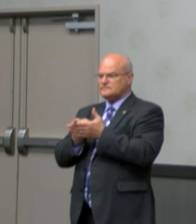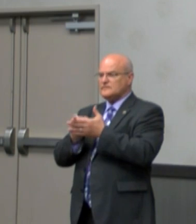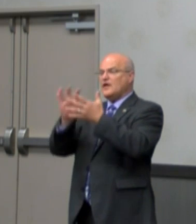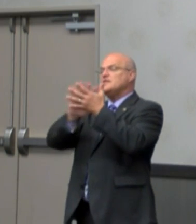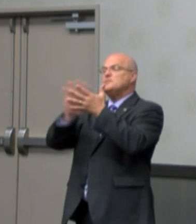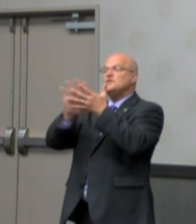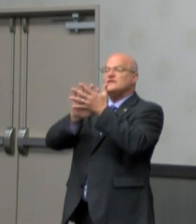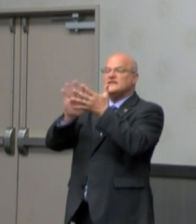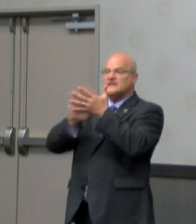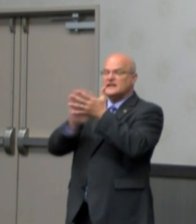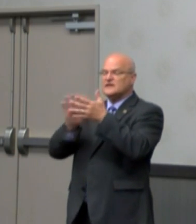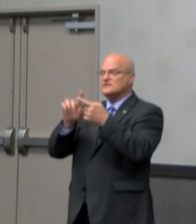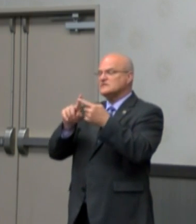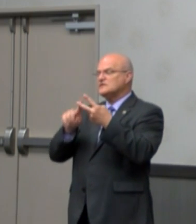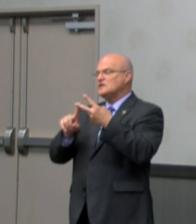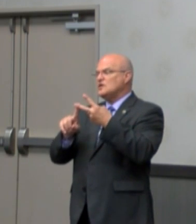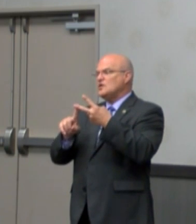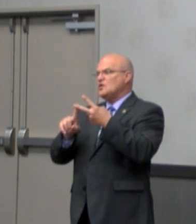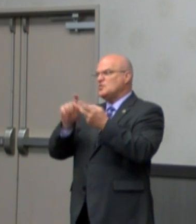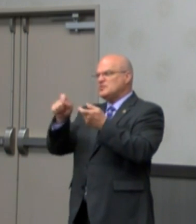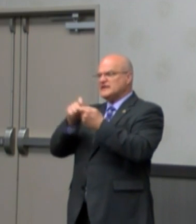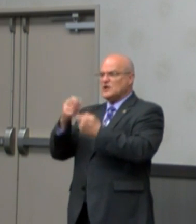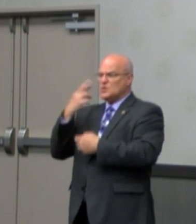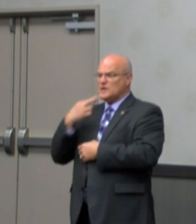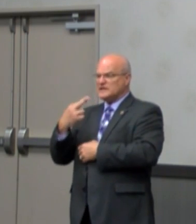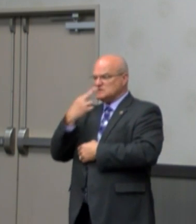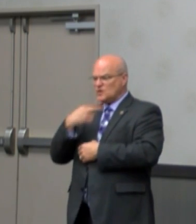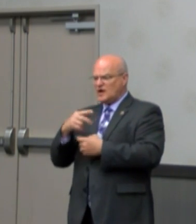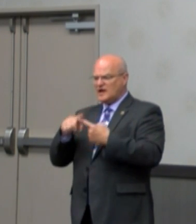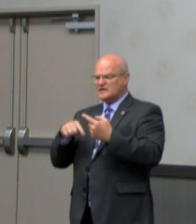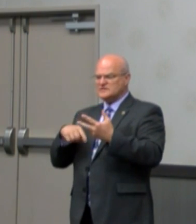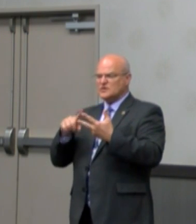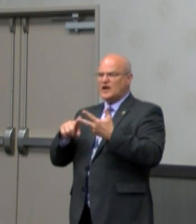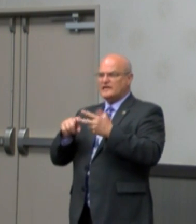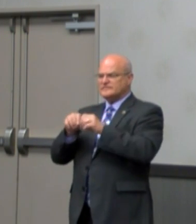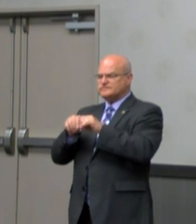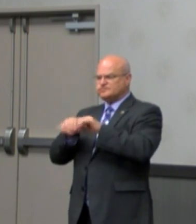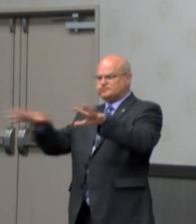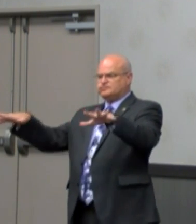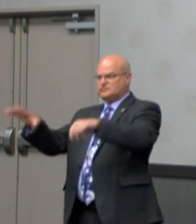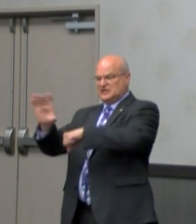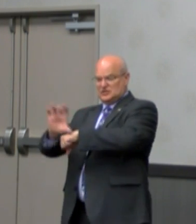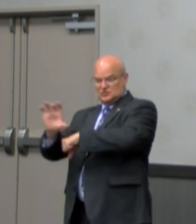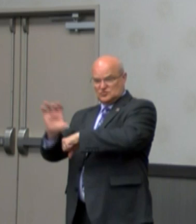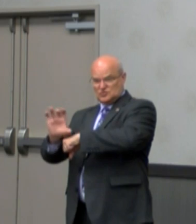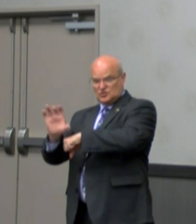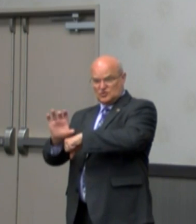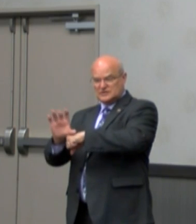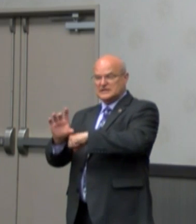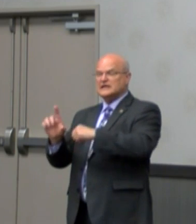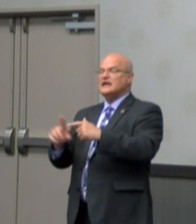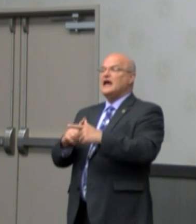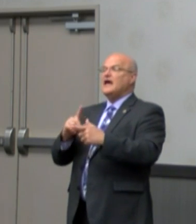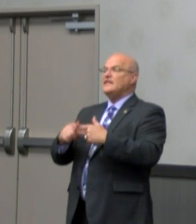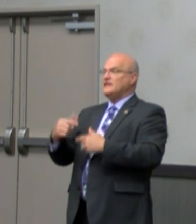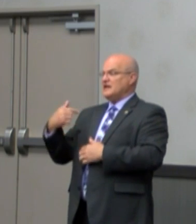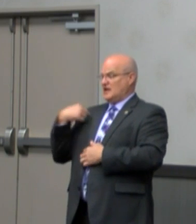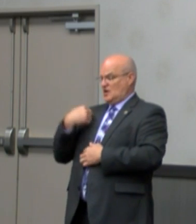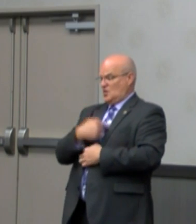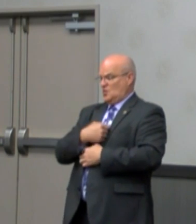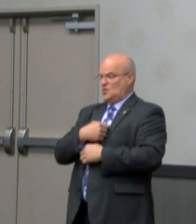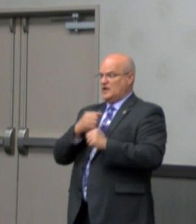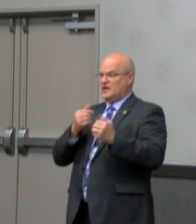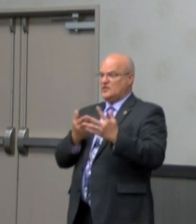movie theaters, or if you open up particular restaurants, or if you have an outbreak in a church, then we're going to be able,